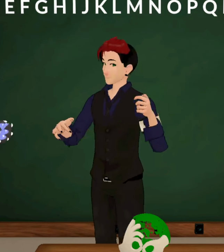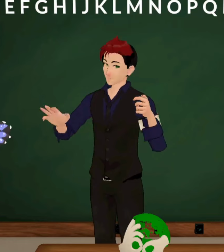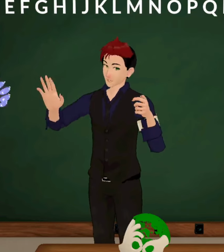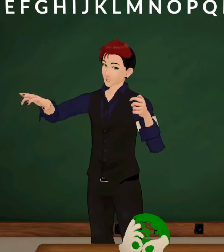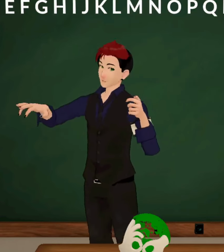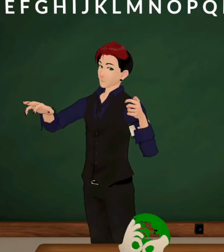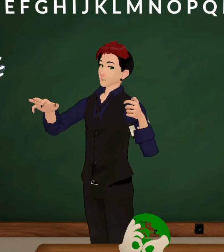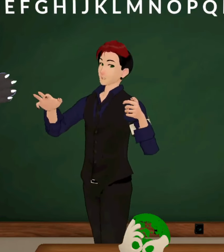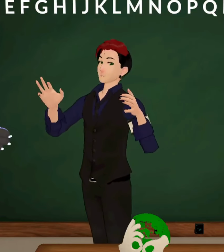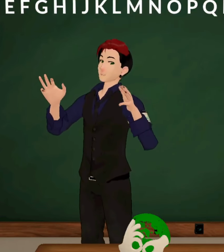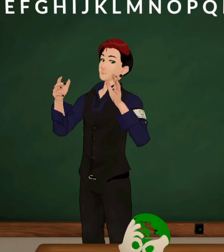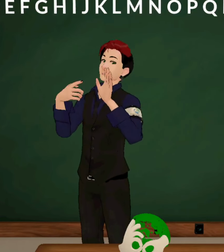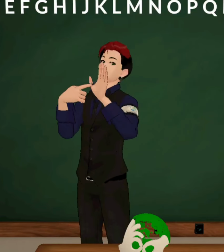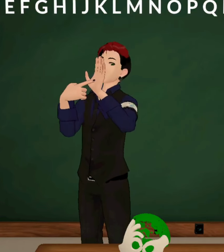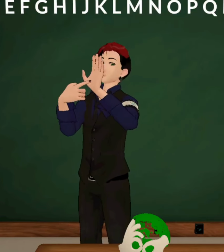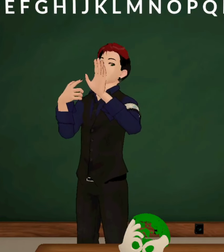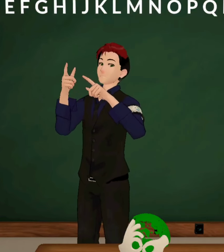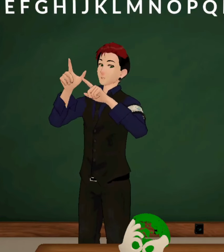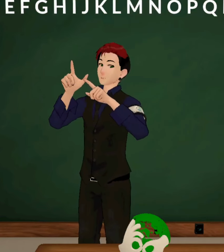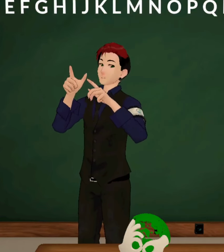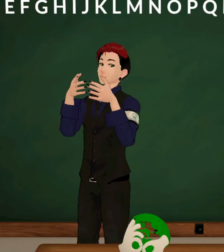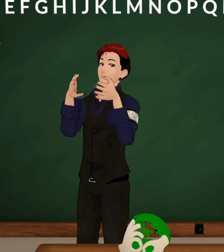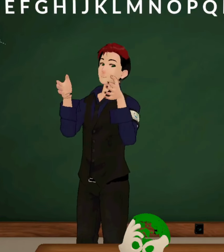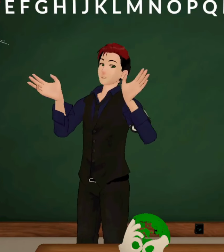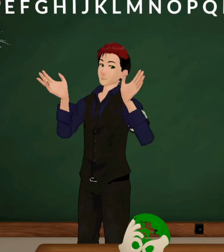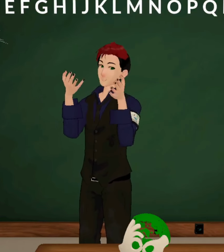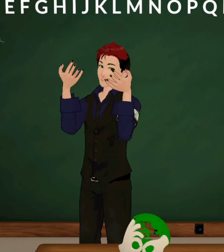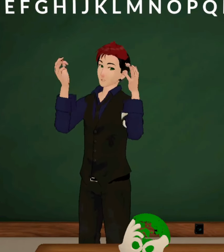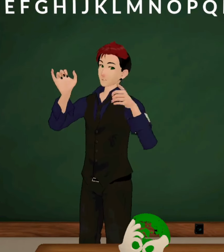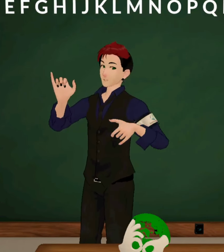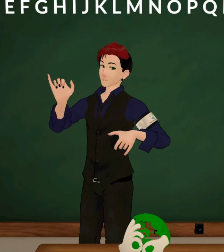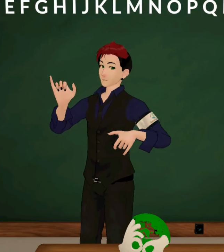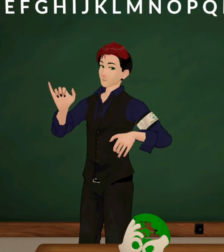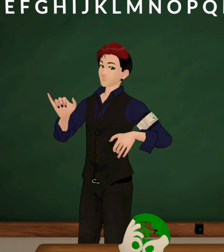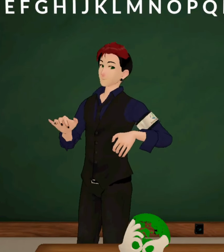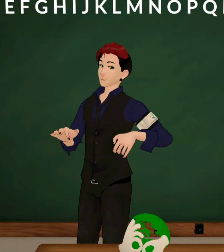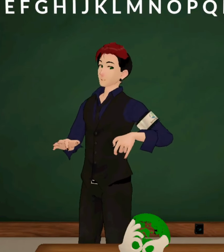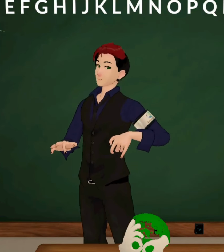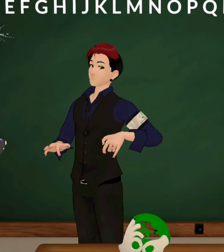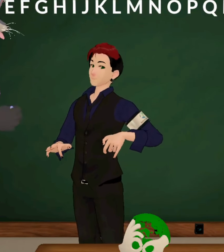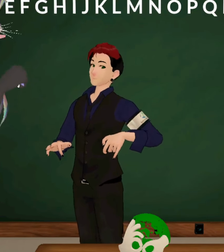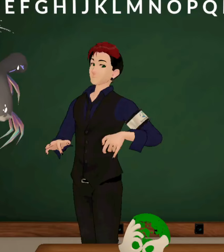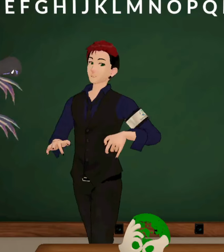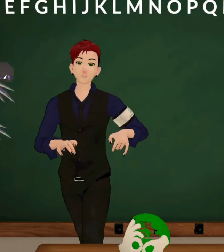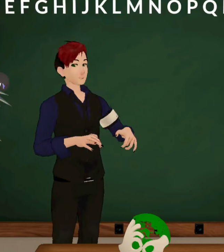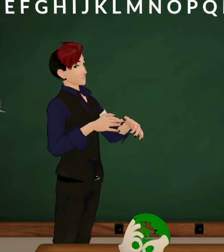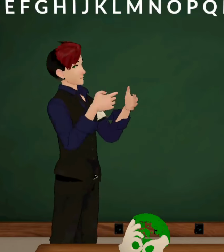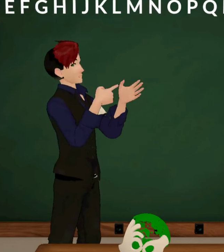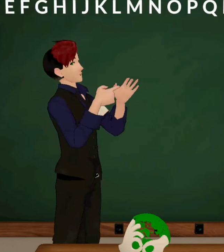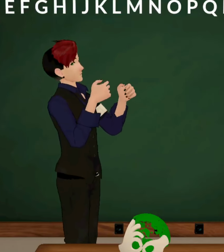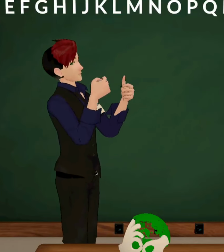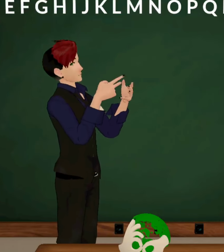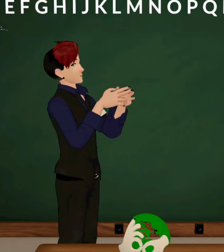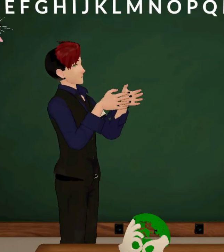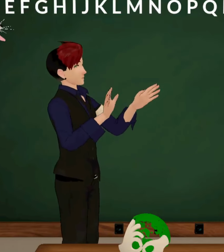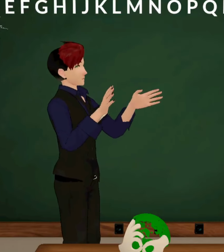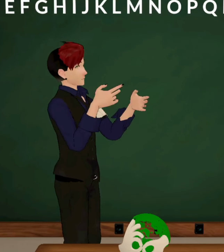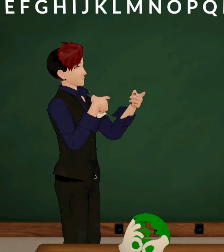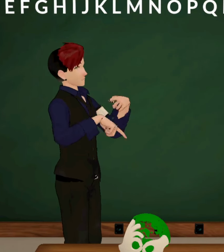So I want you to be here, and I want you to show the letters in general VR as well. Okay? So we're going to show, there's two different ways to